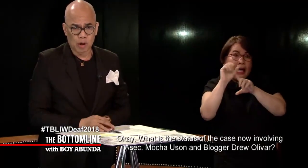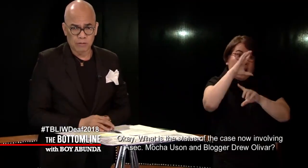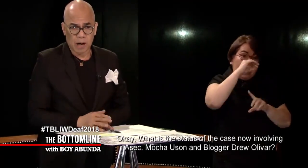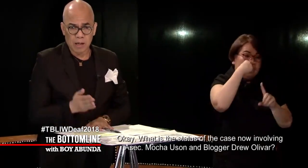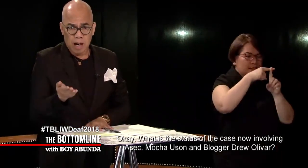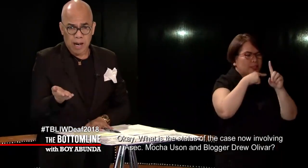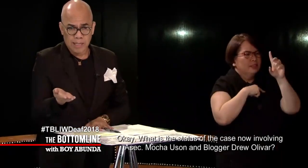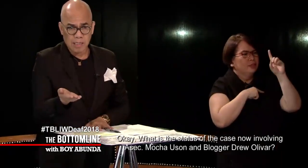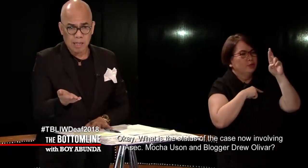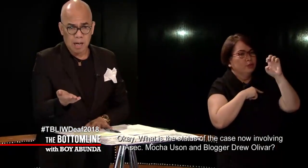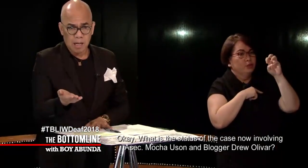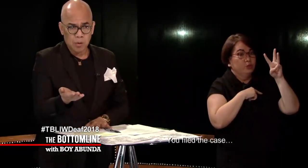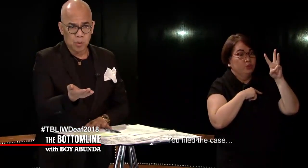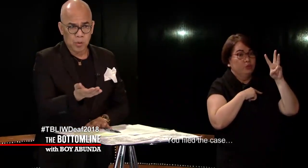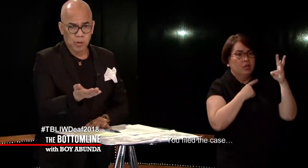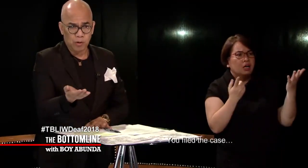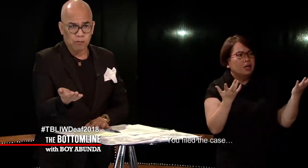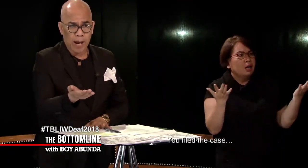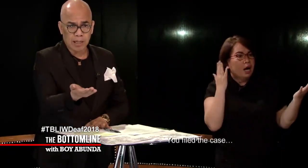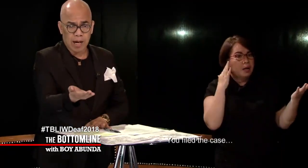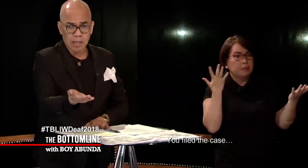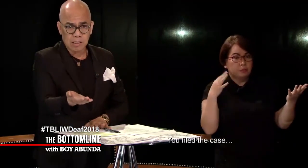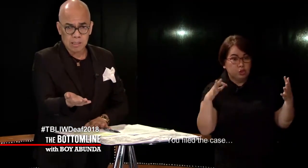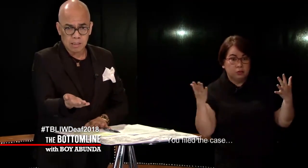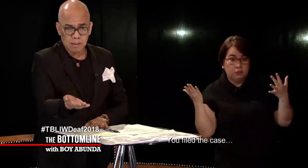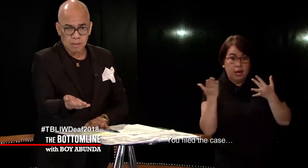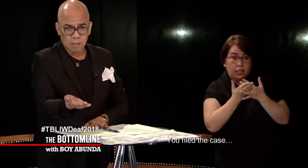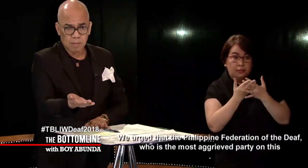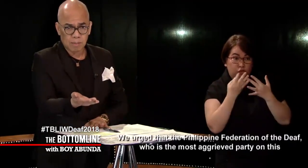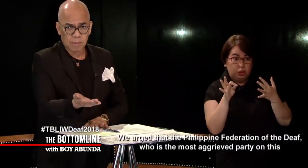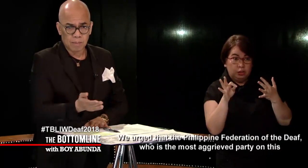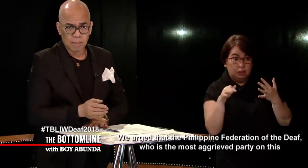Drew Olivar ay nasa na? You filed a case?